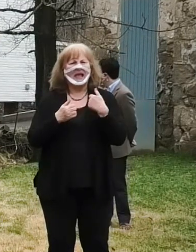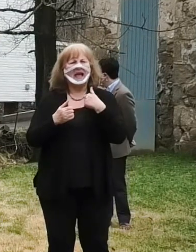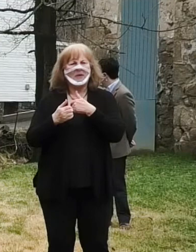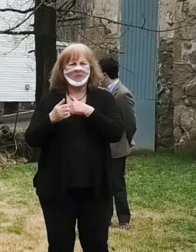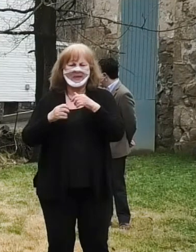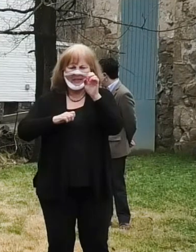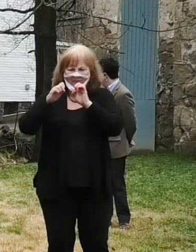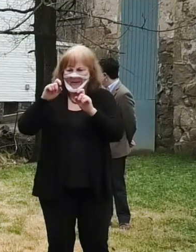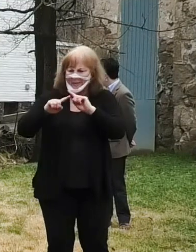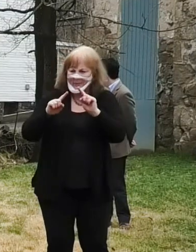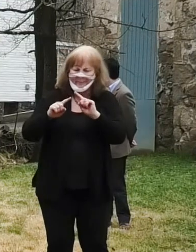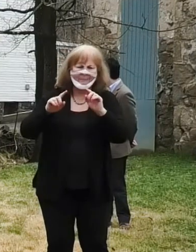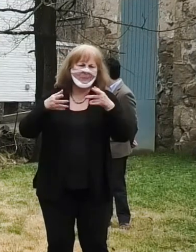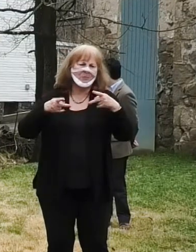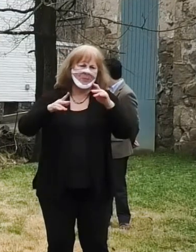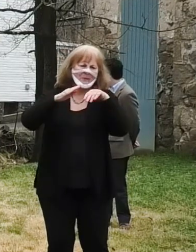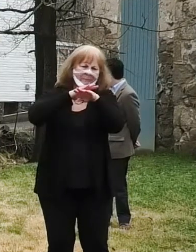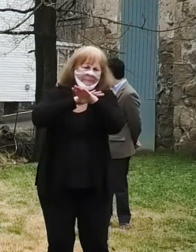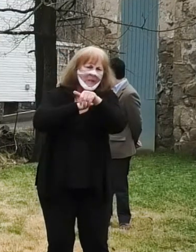easement. So